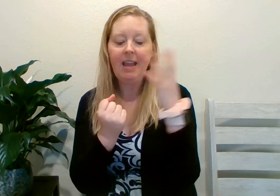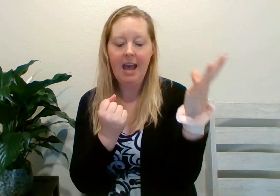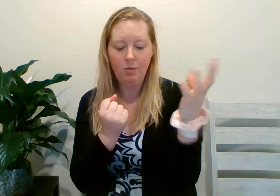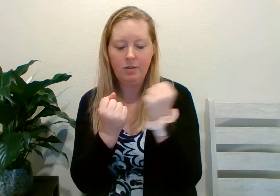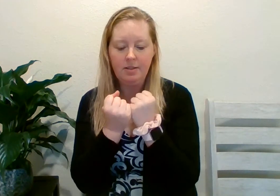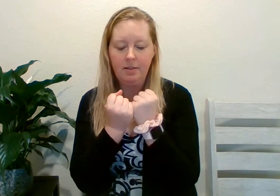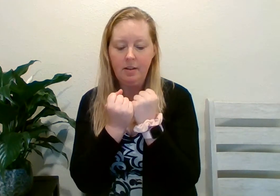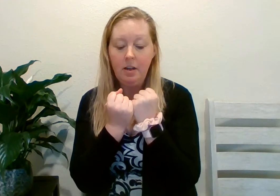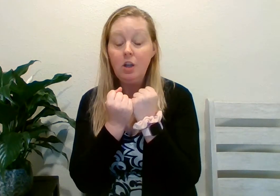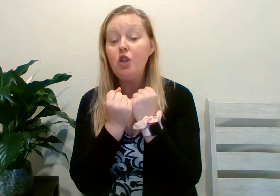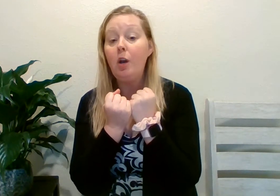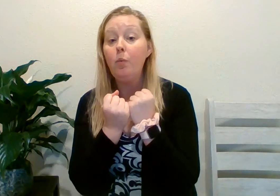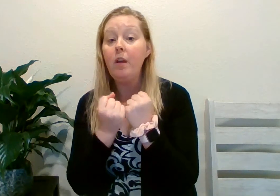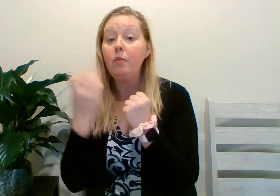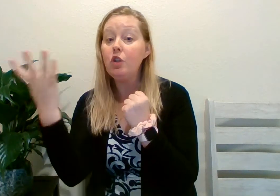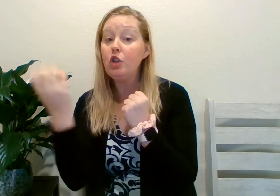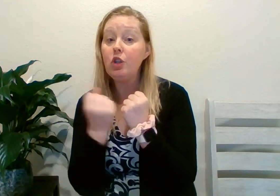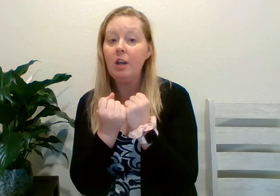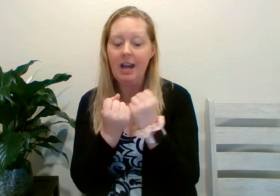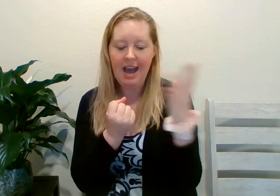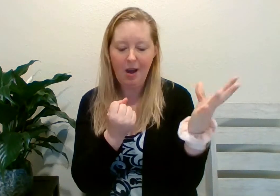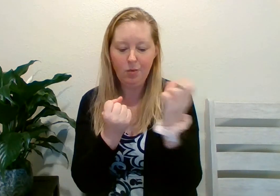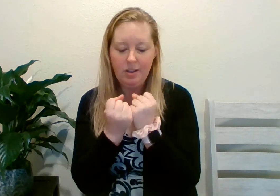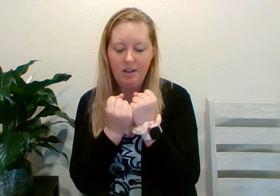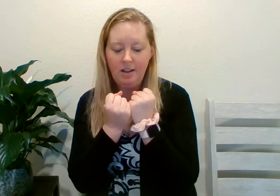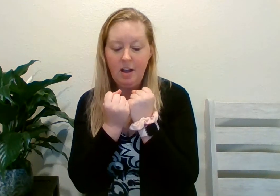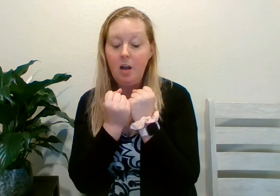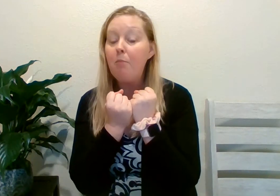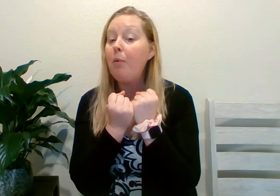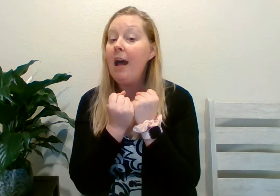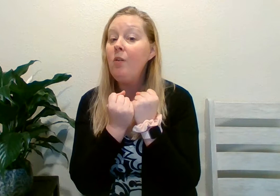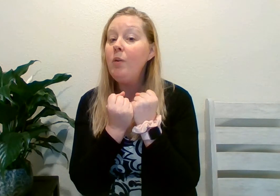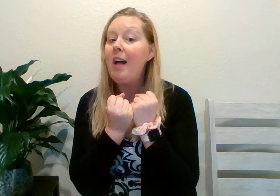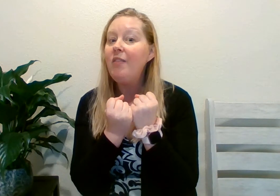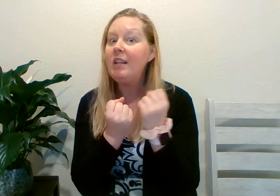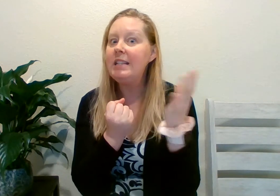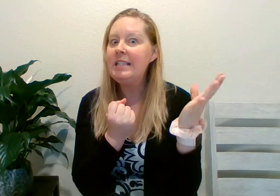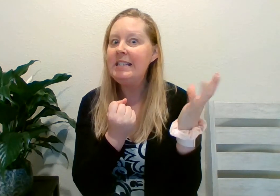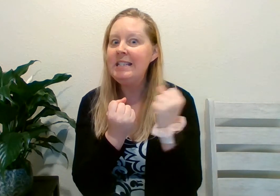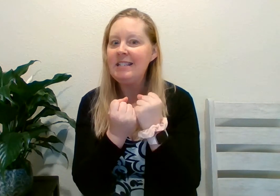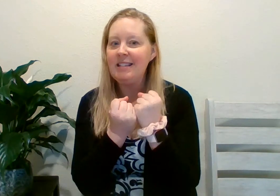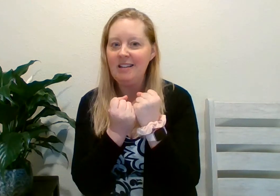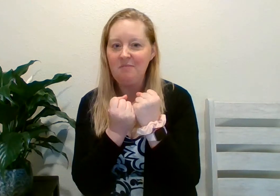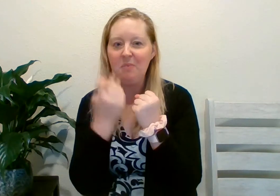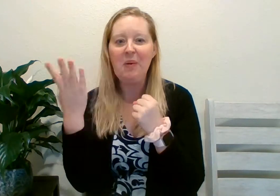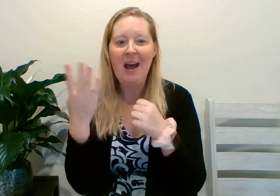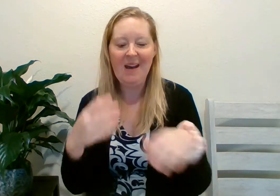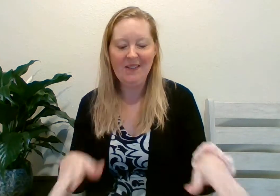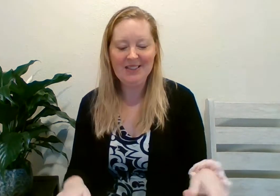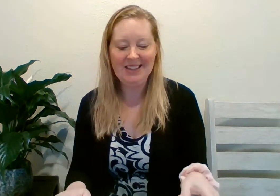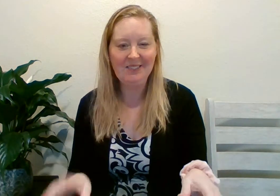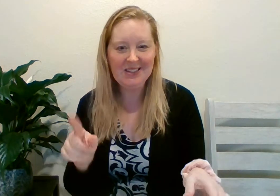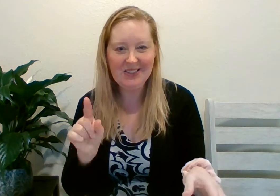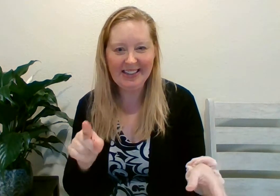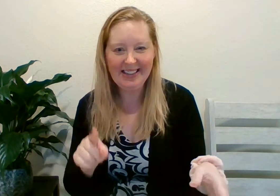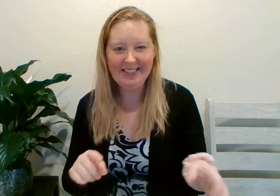Ounce. Shout without the sh. Out. Brown without the um. Brow. Did that one trick you?